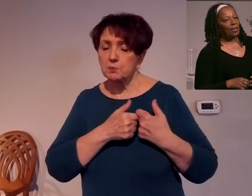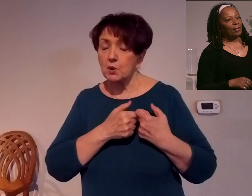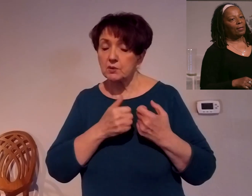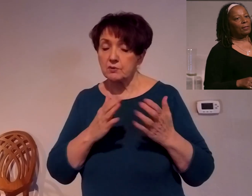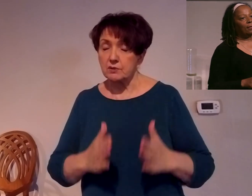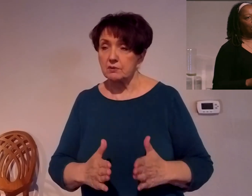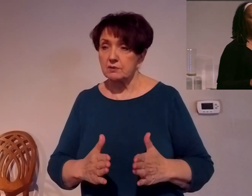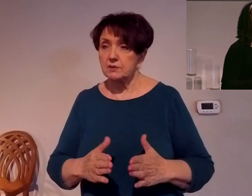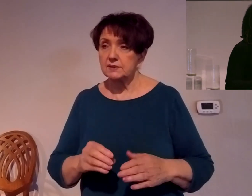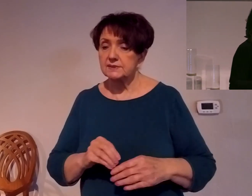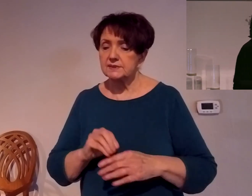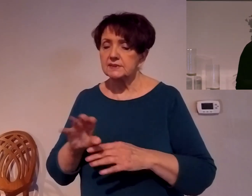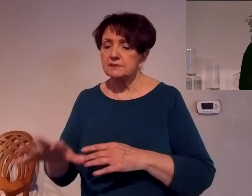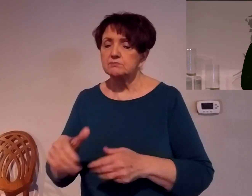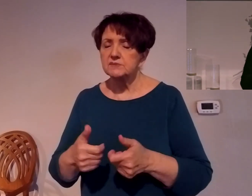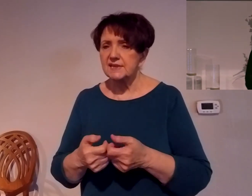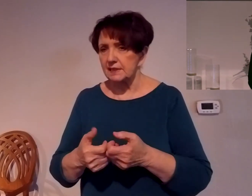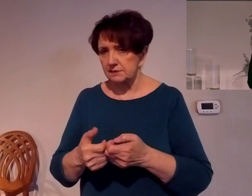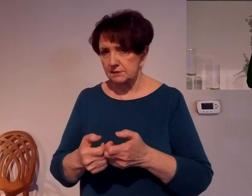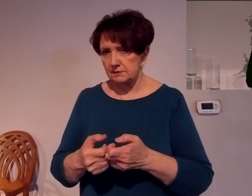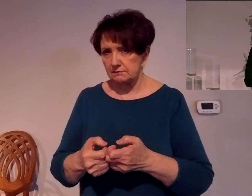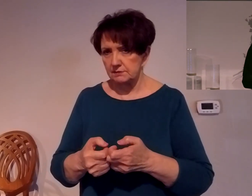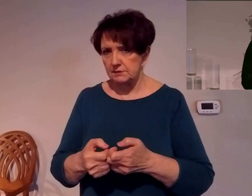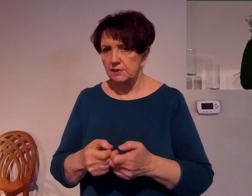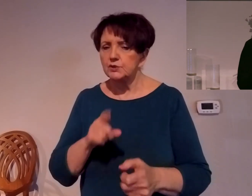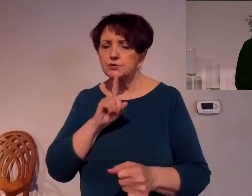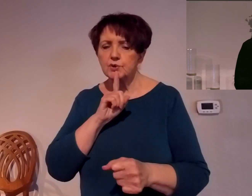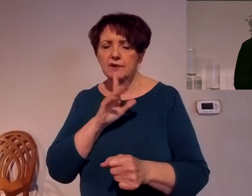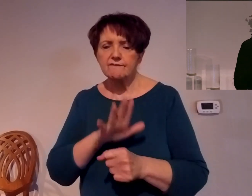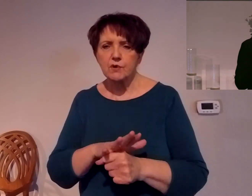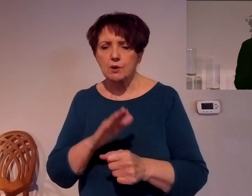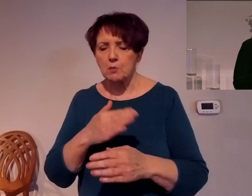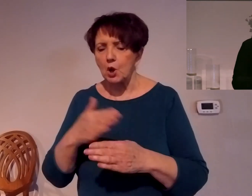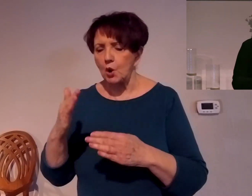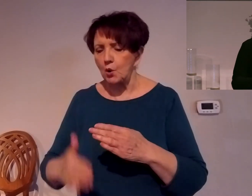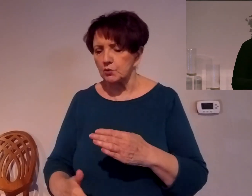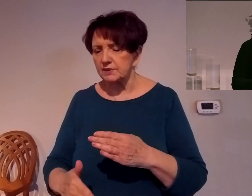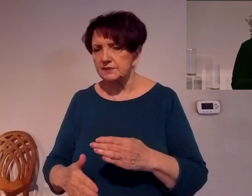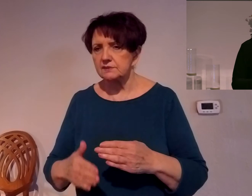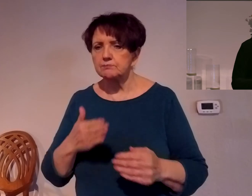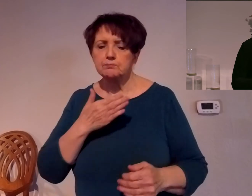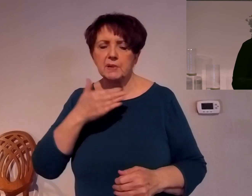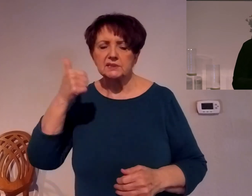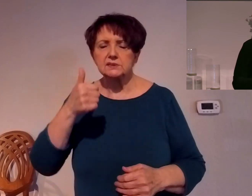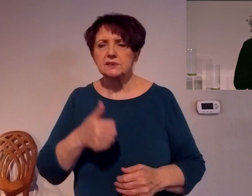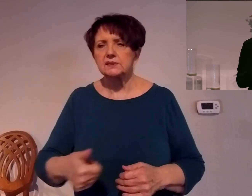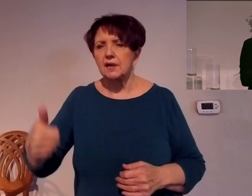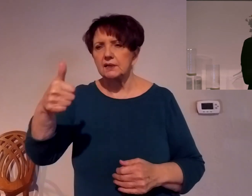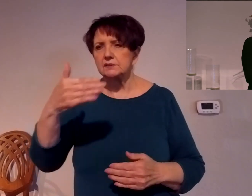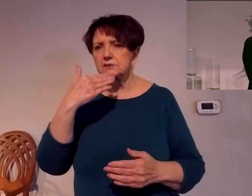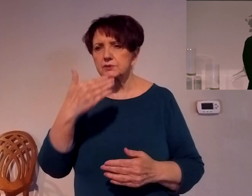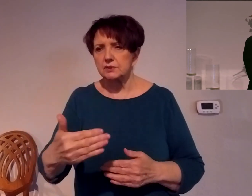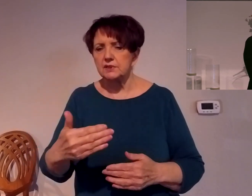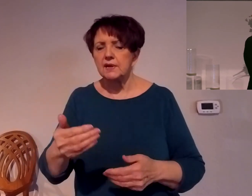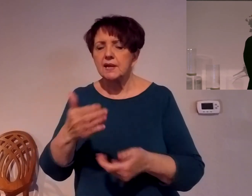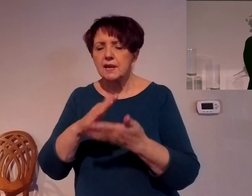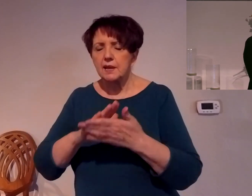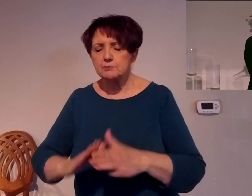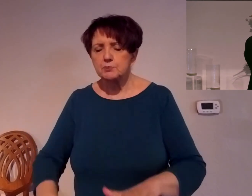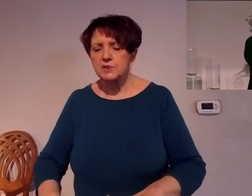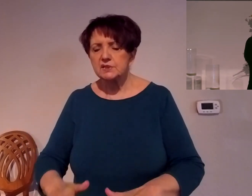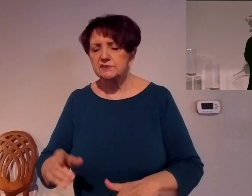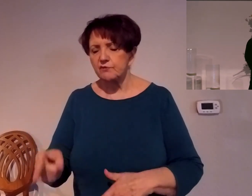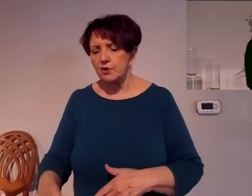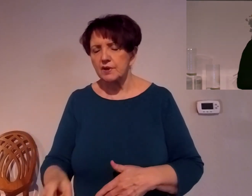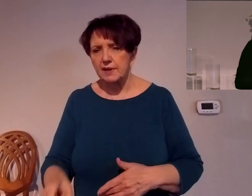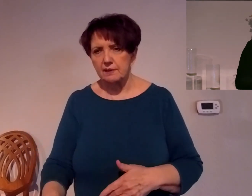messages that just affirmed wholeness and best and highest good and peace for the partner